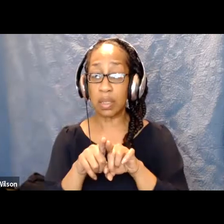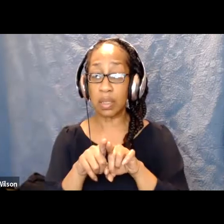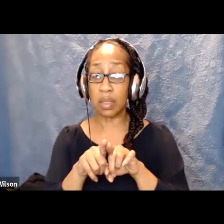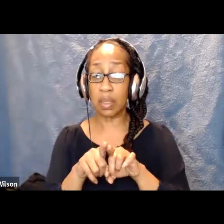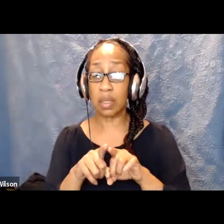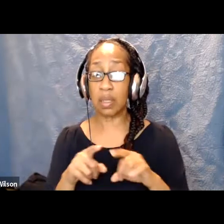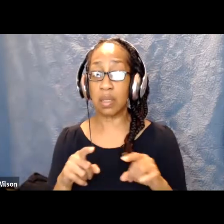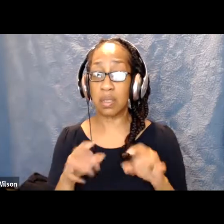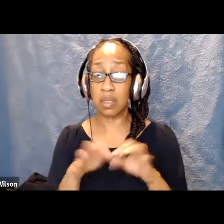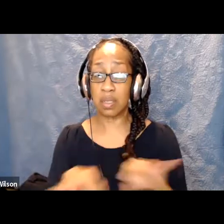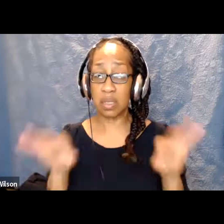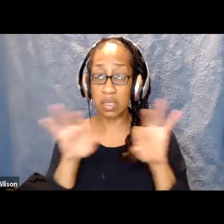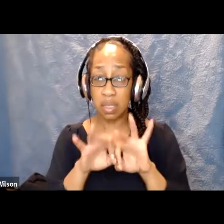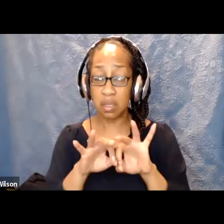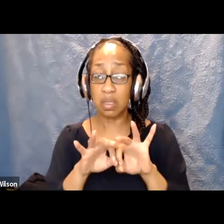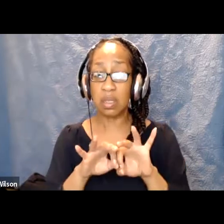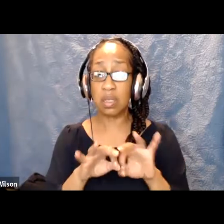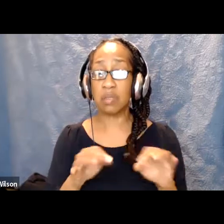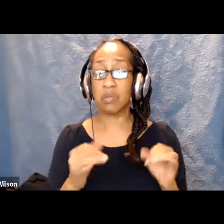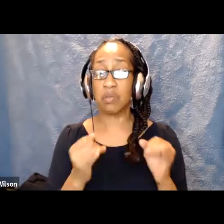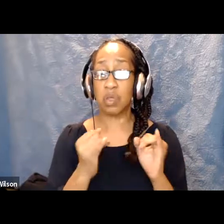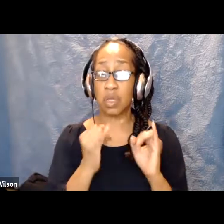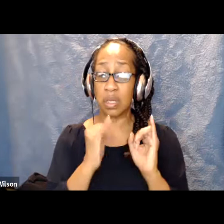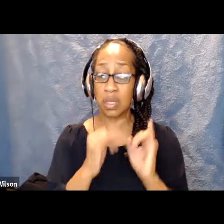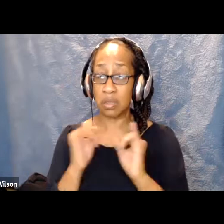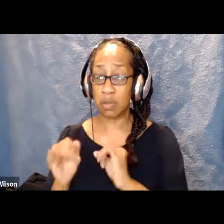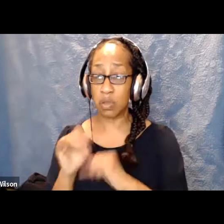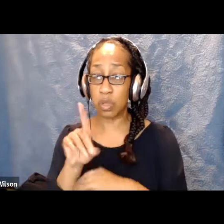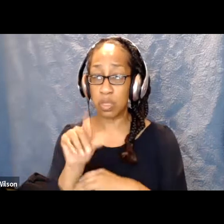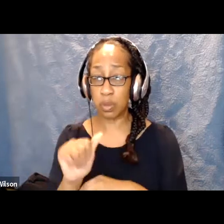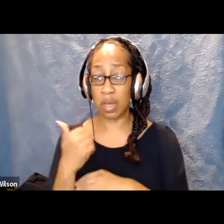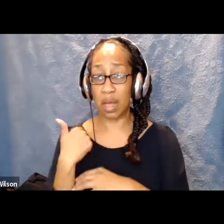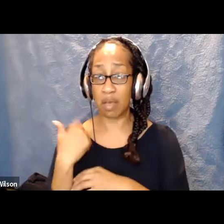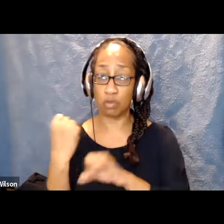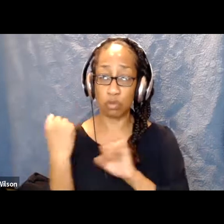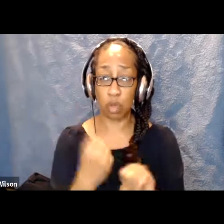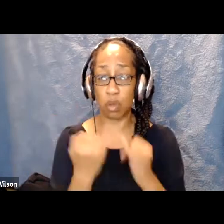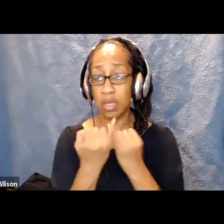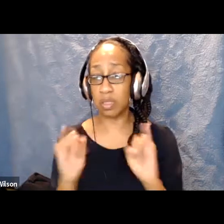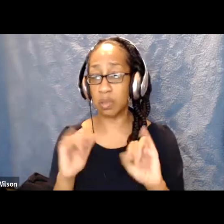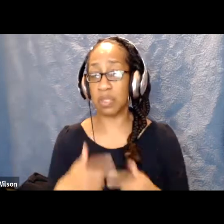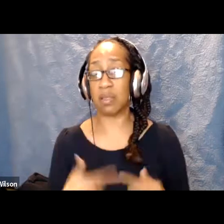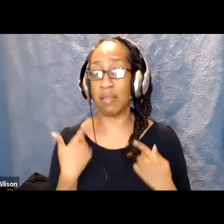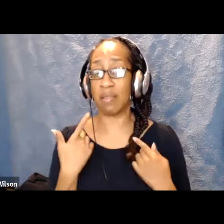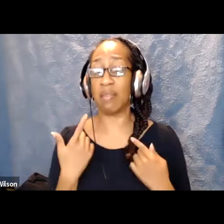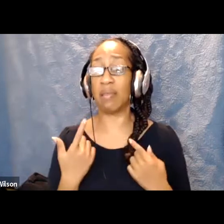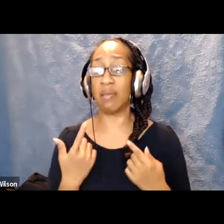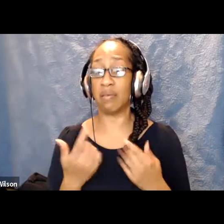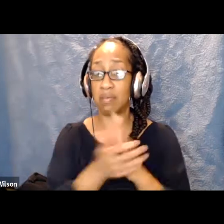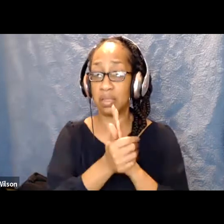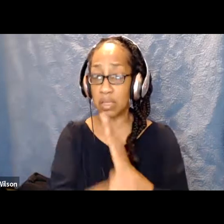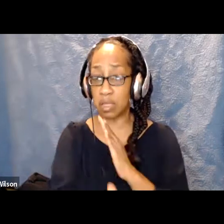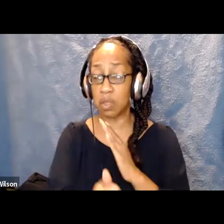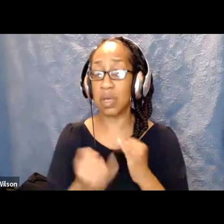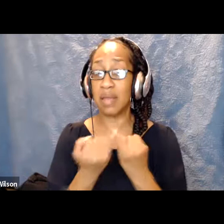is essential that individuals with disabilities have strong independent living skills, and that these independent